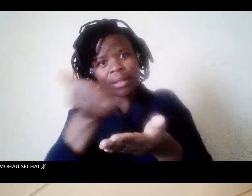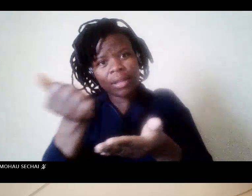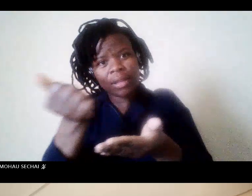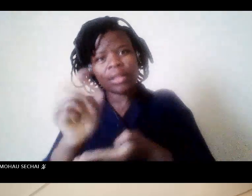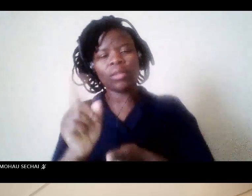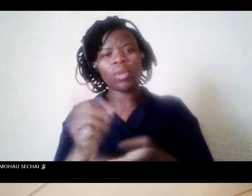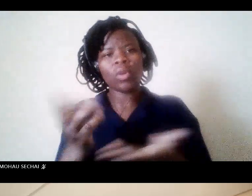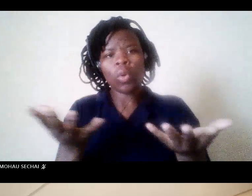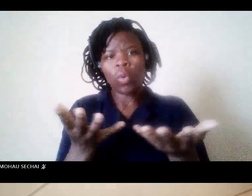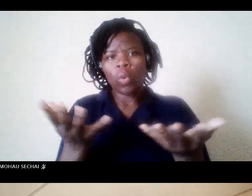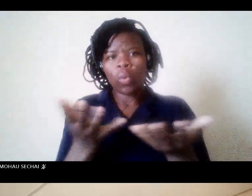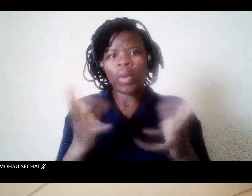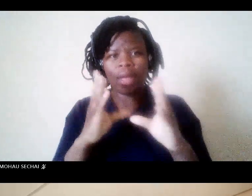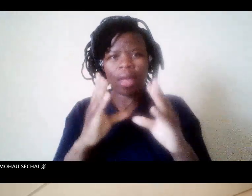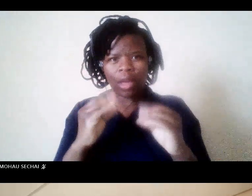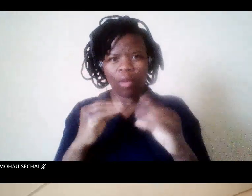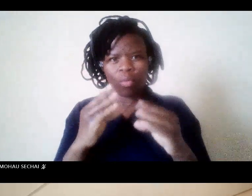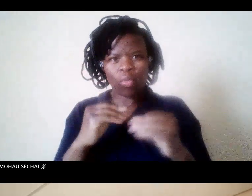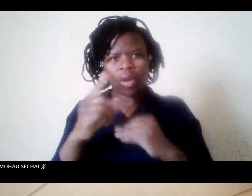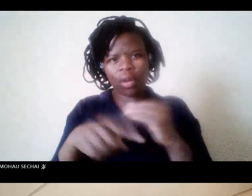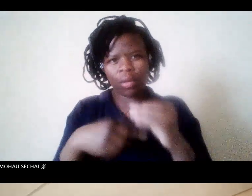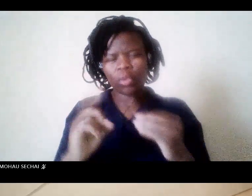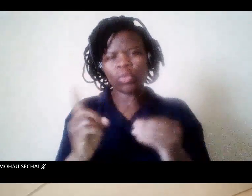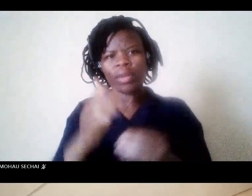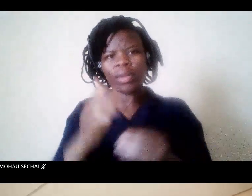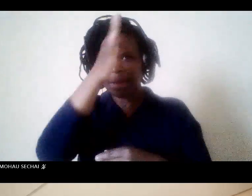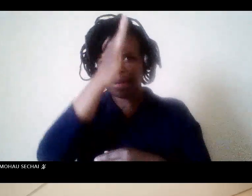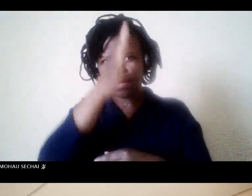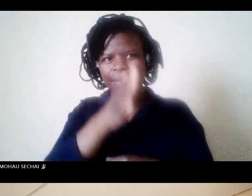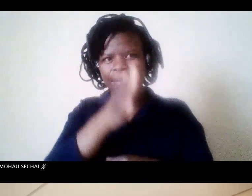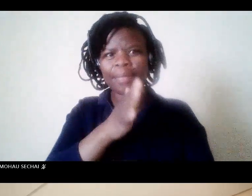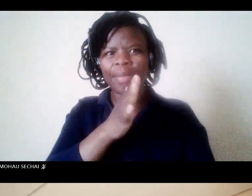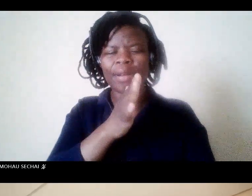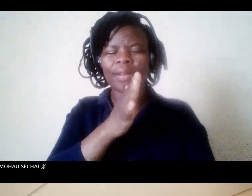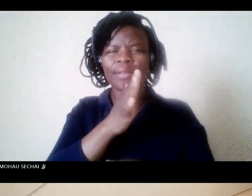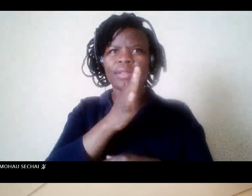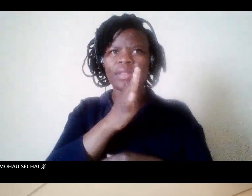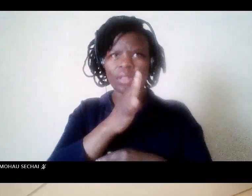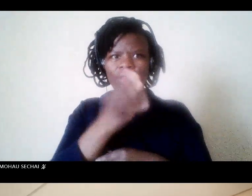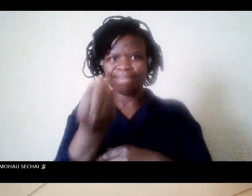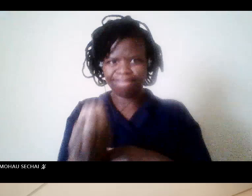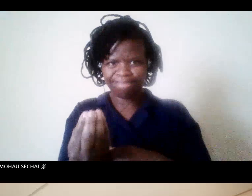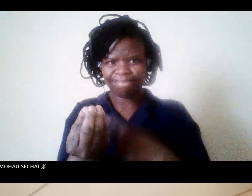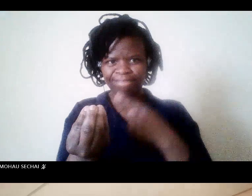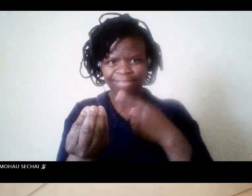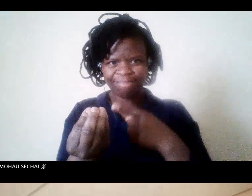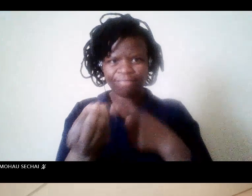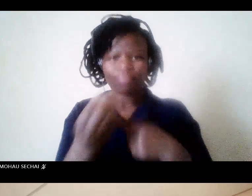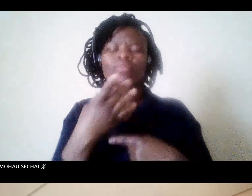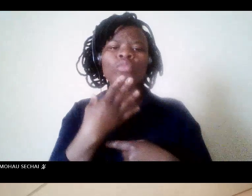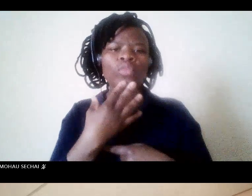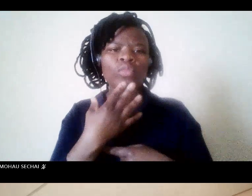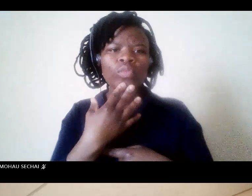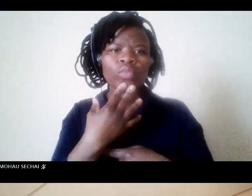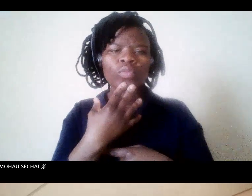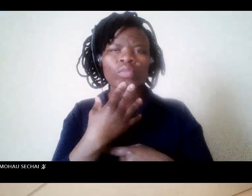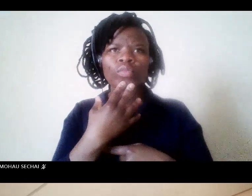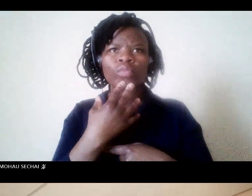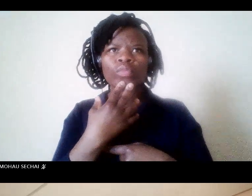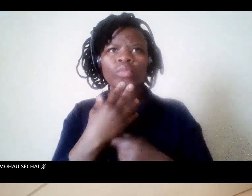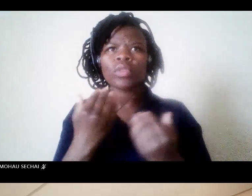is talking about the parents of a child who eventually